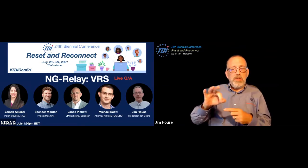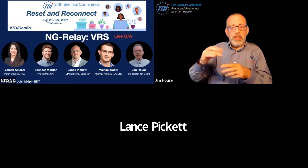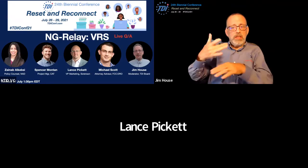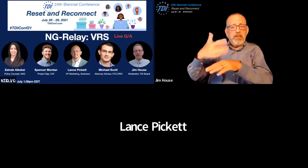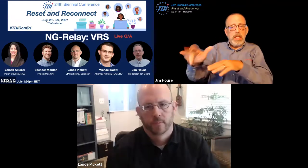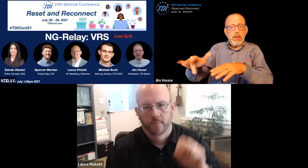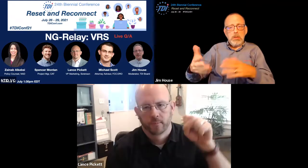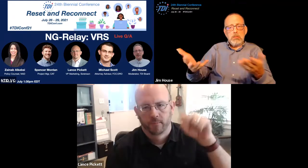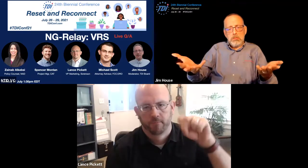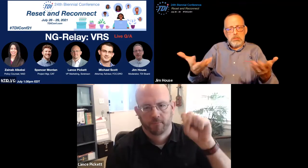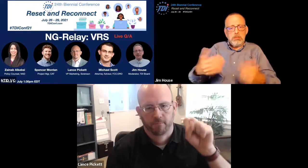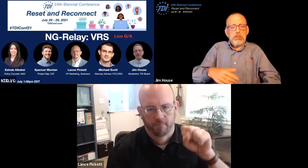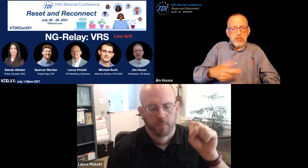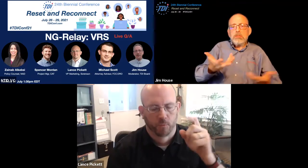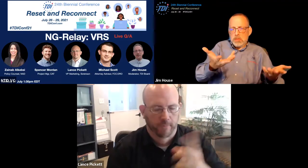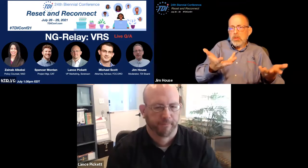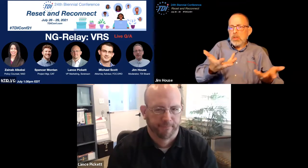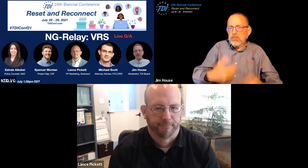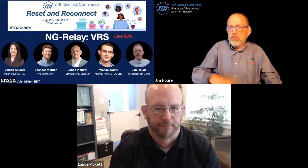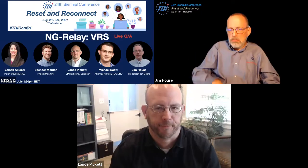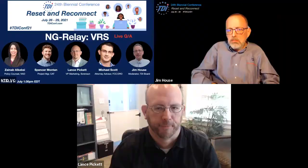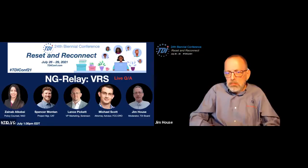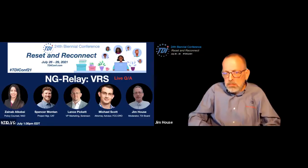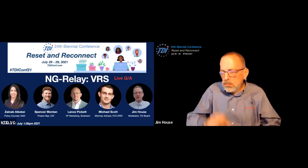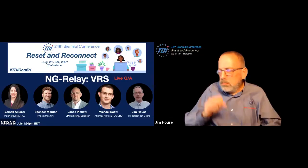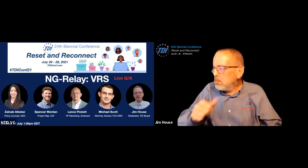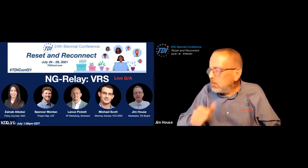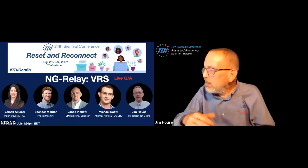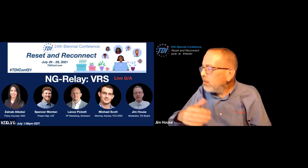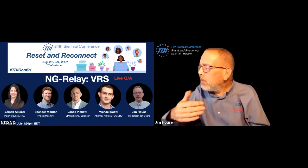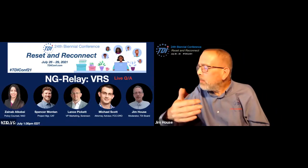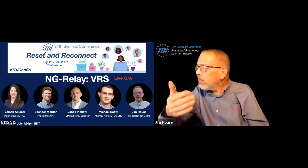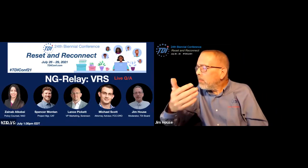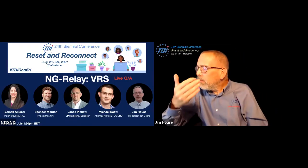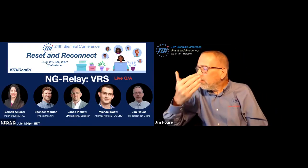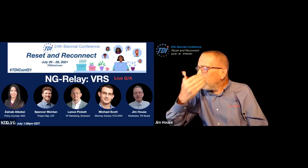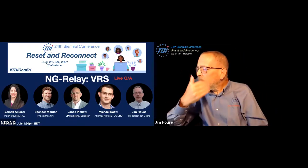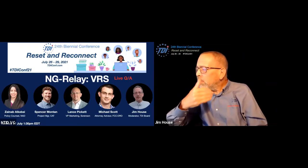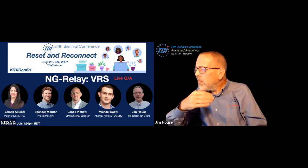according to your gender preference if they're available. Lance, yes, that's correct here.